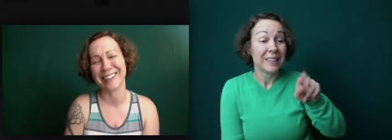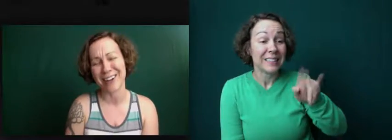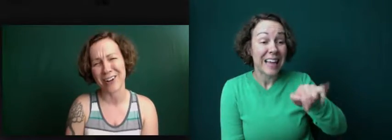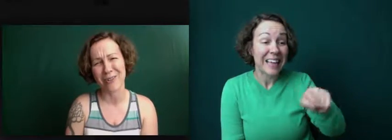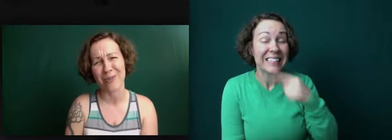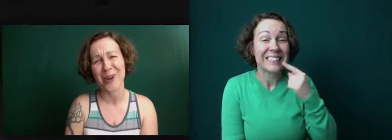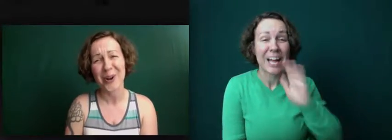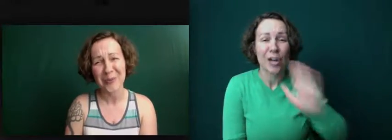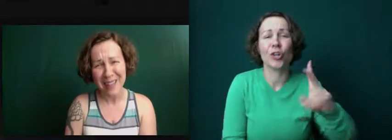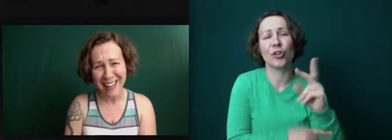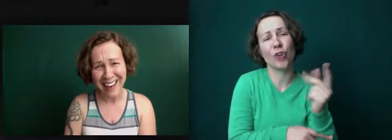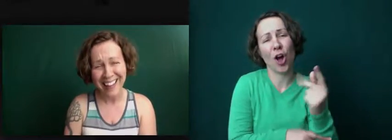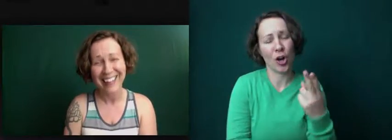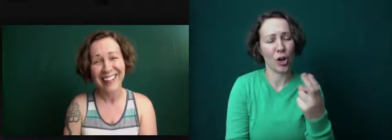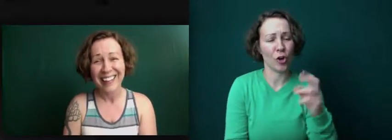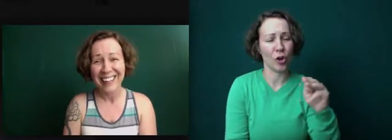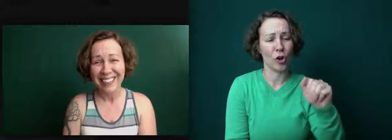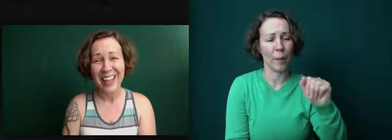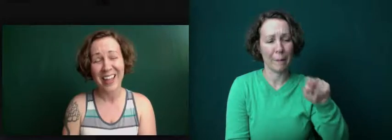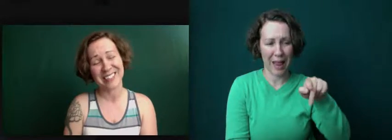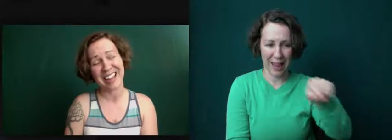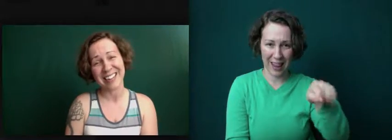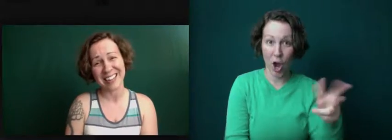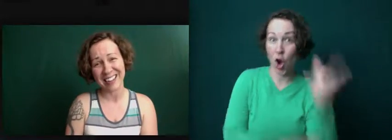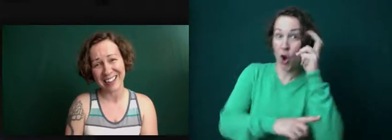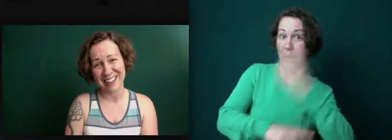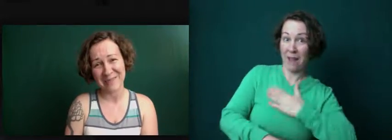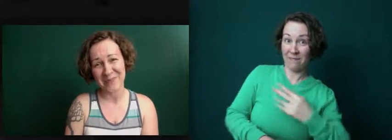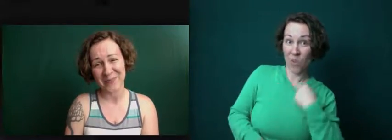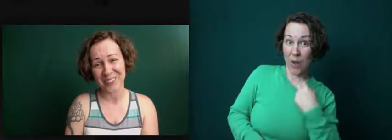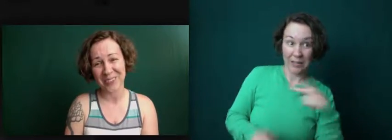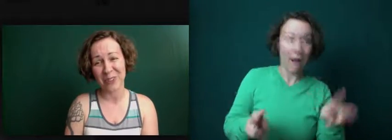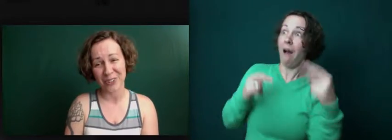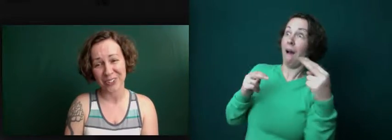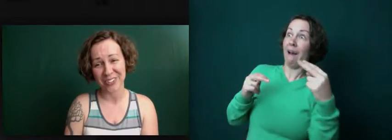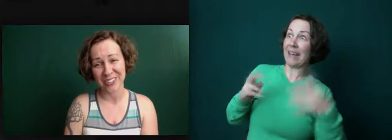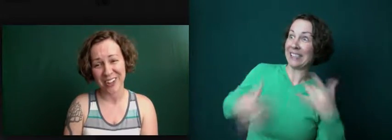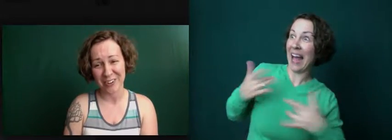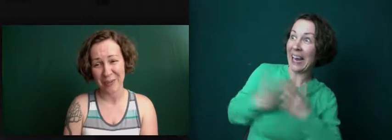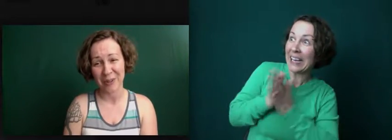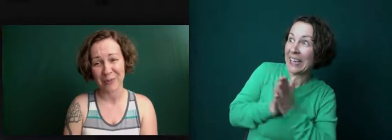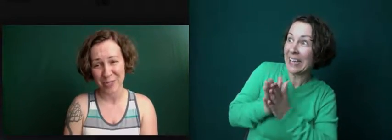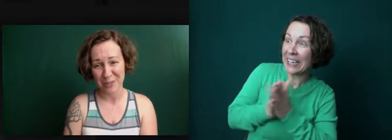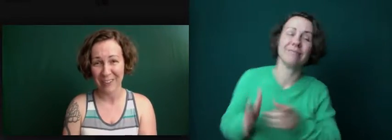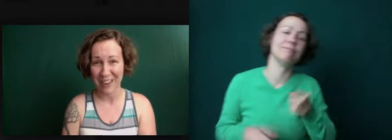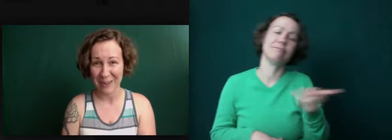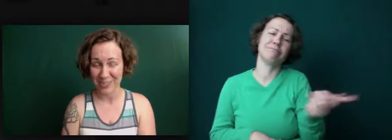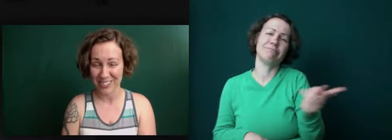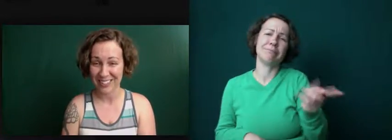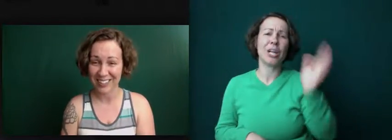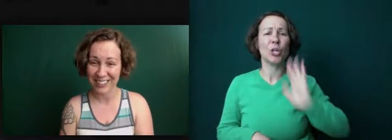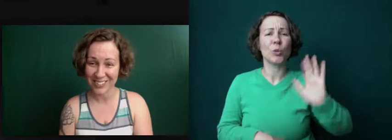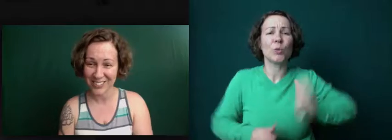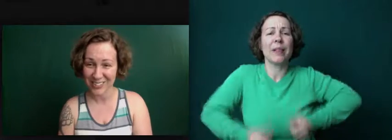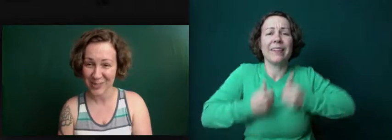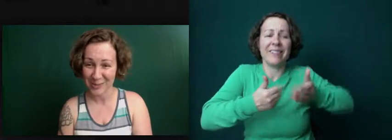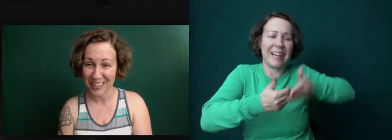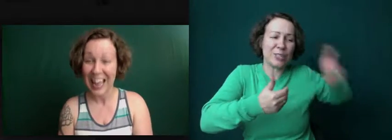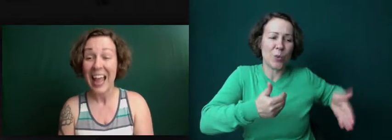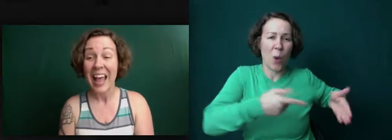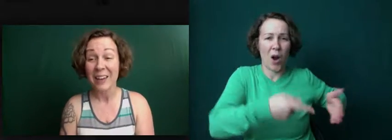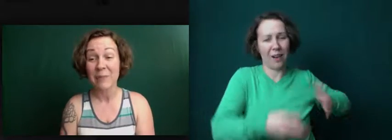got excited. Oh, Herman! Danny, with her little dog Herman, used to be our neighbors, and he is